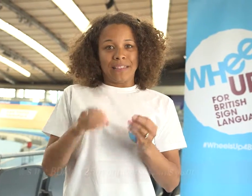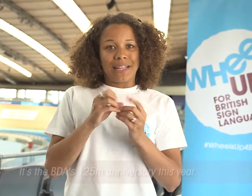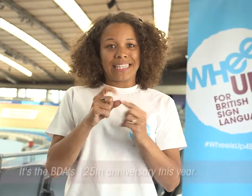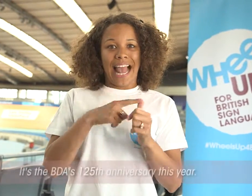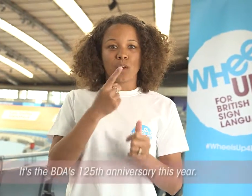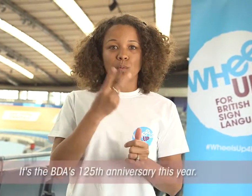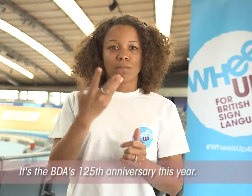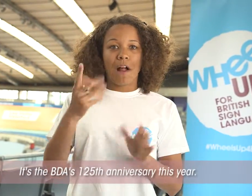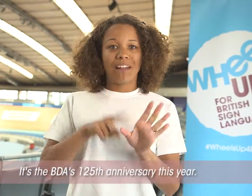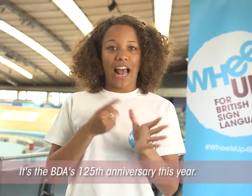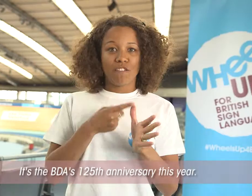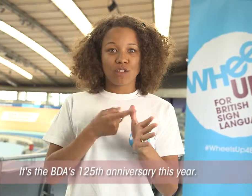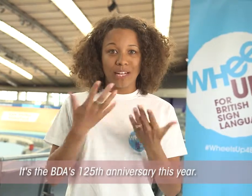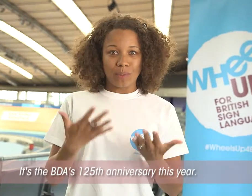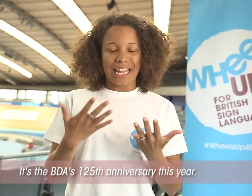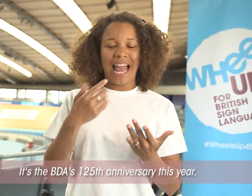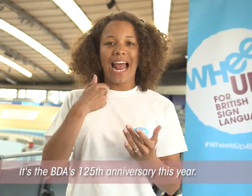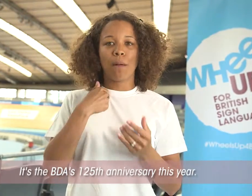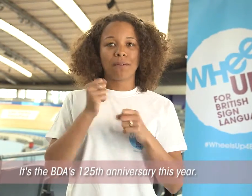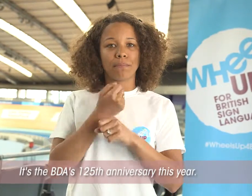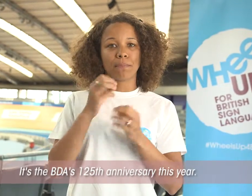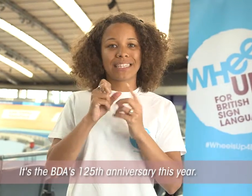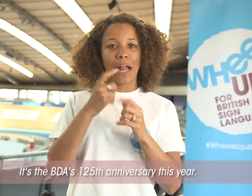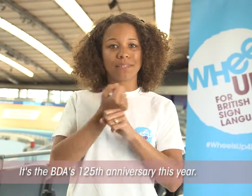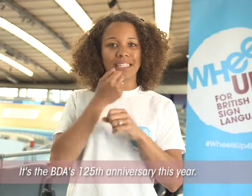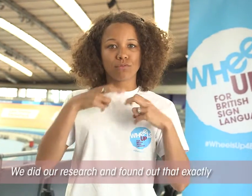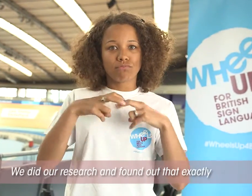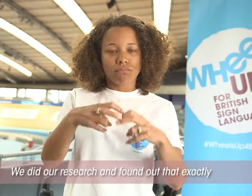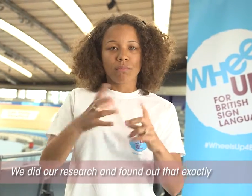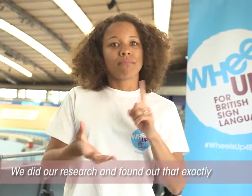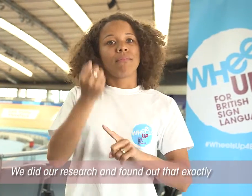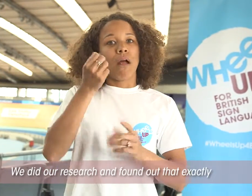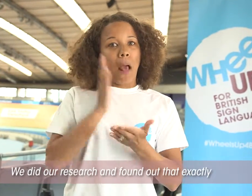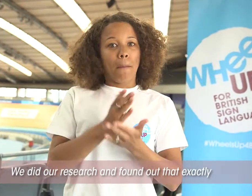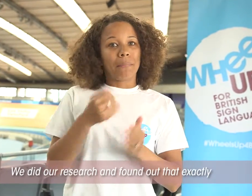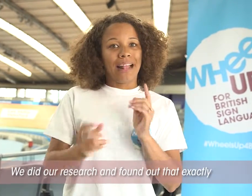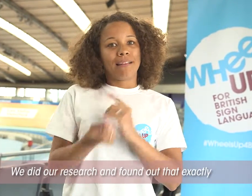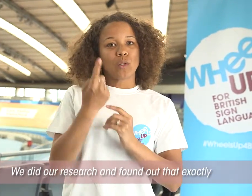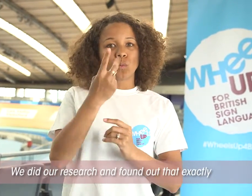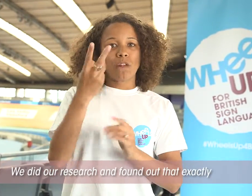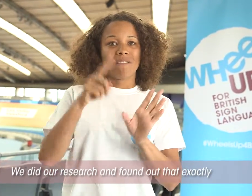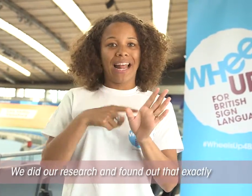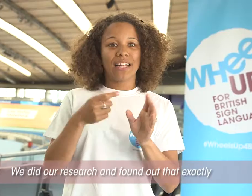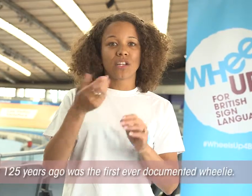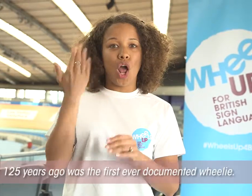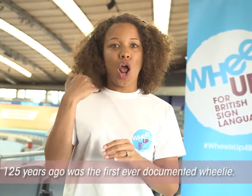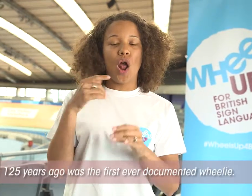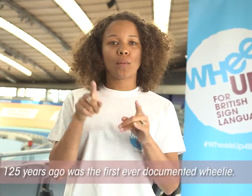It's the BDA's 125th anniversary this year. We did our research and found out that exactly 125 years